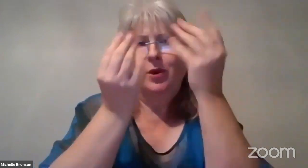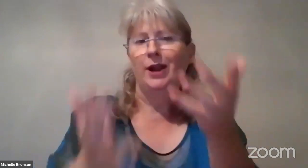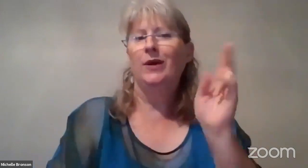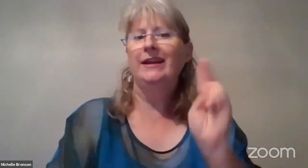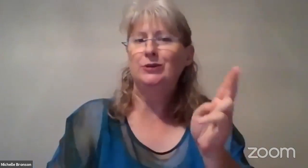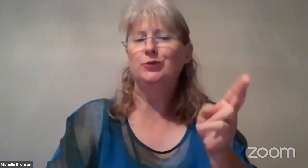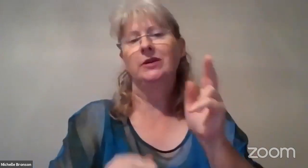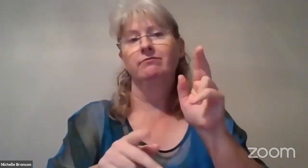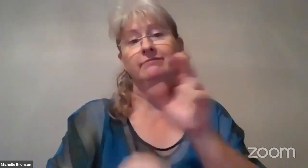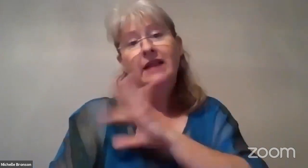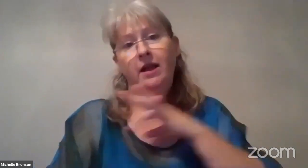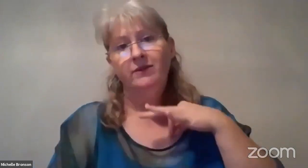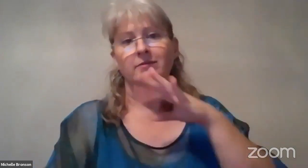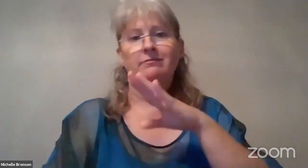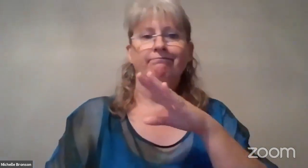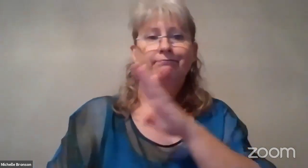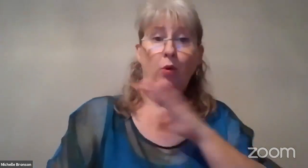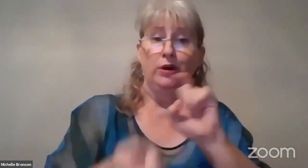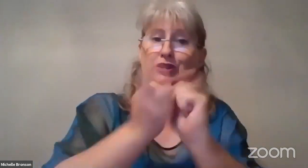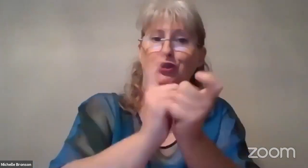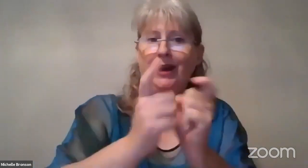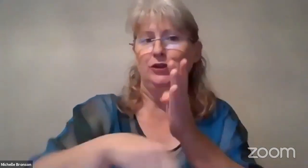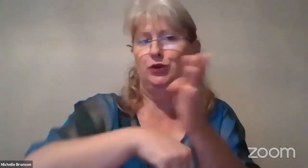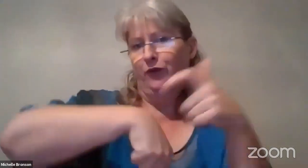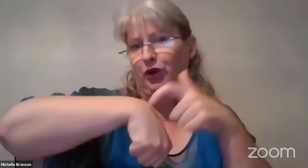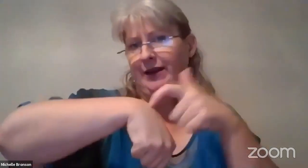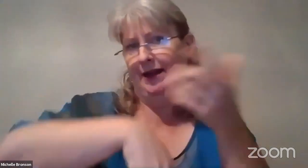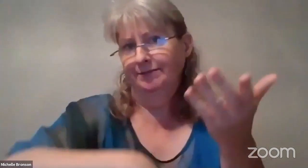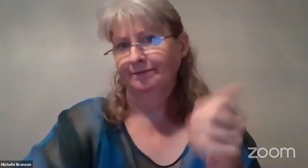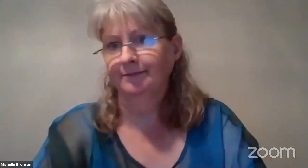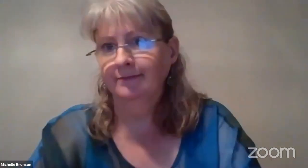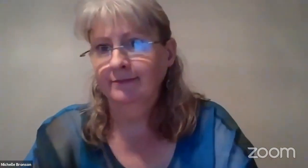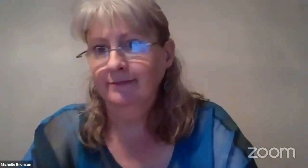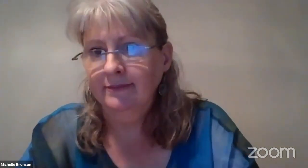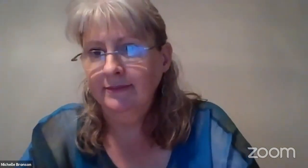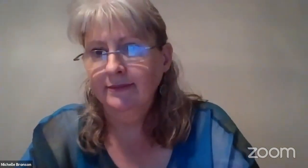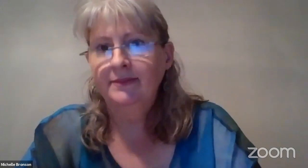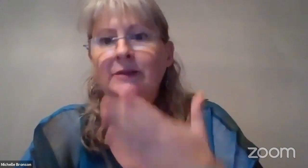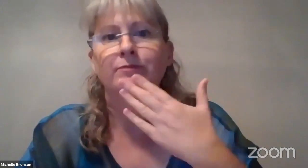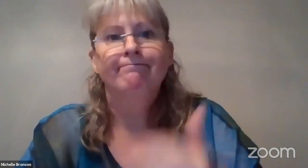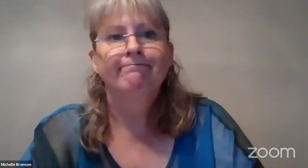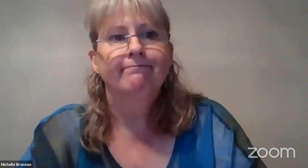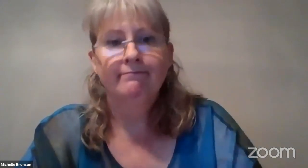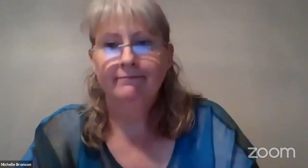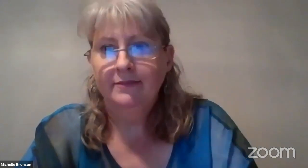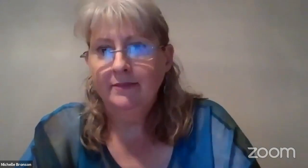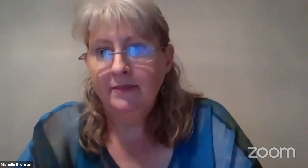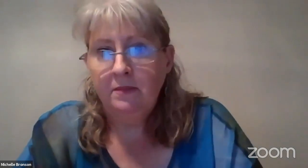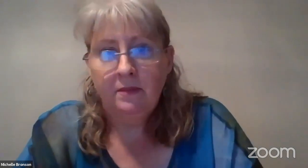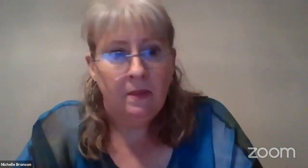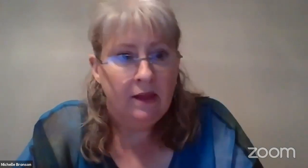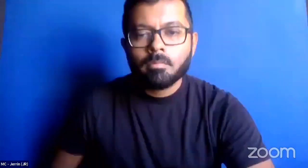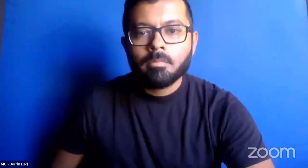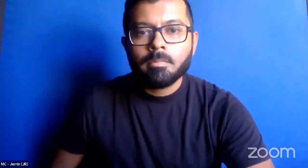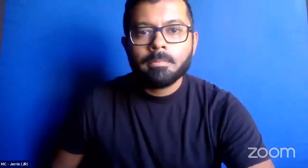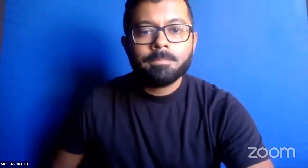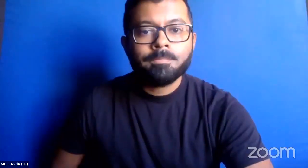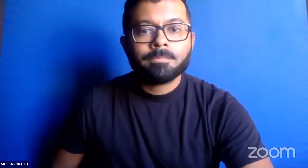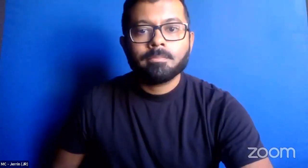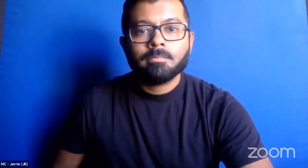am 100% fine with that. Just know that historically, with staffing and board members changing,